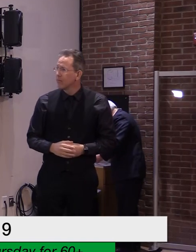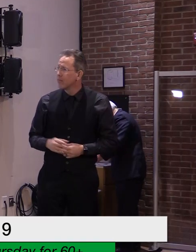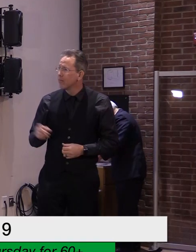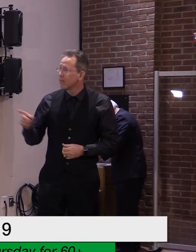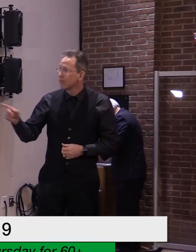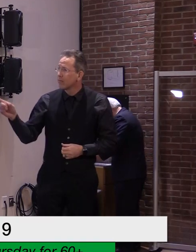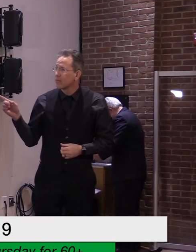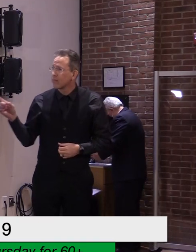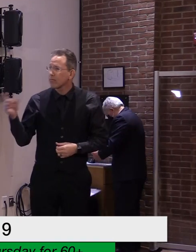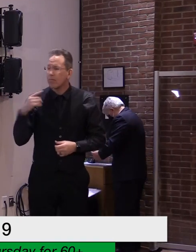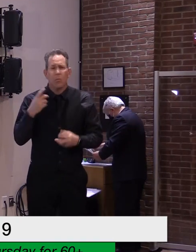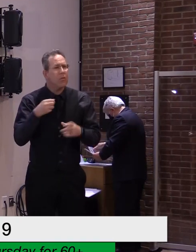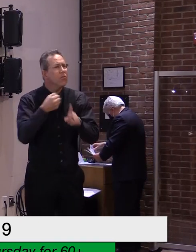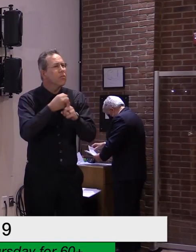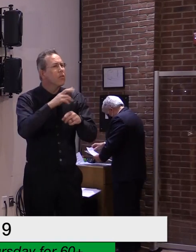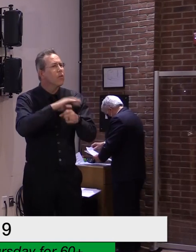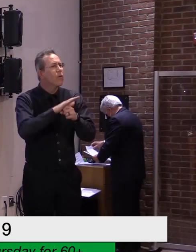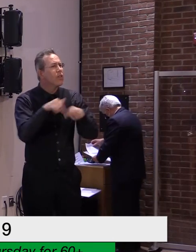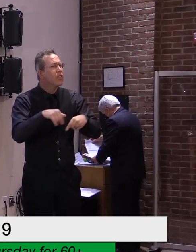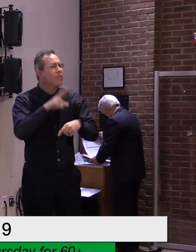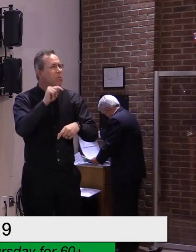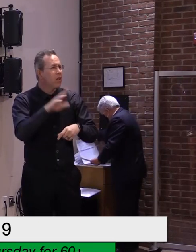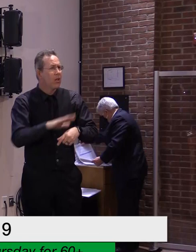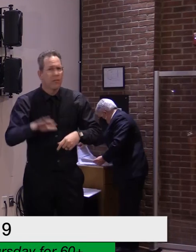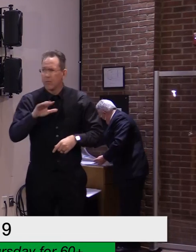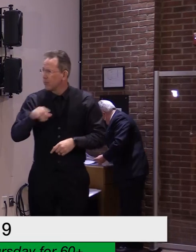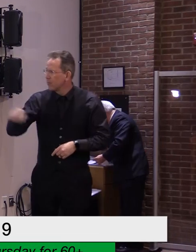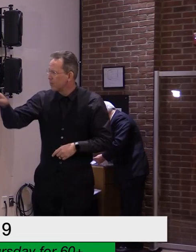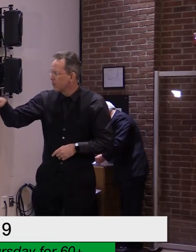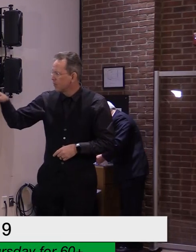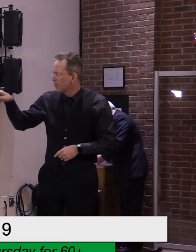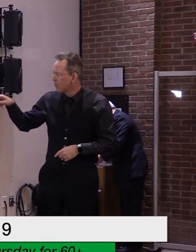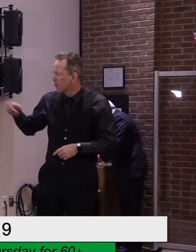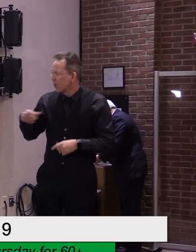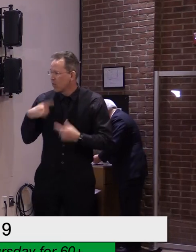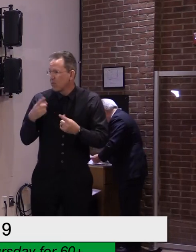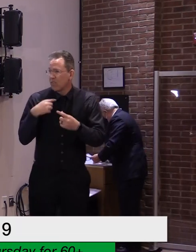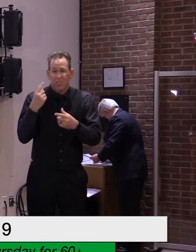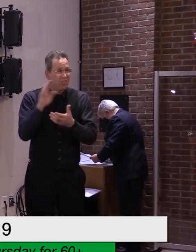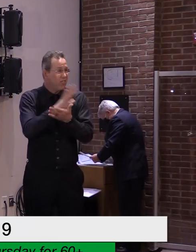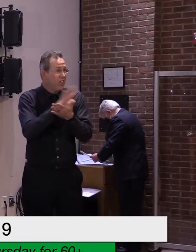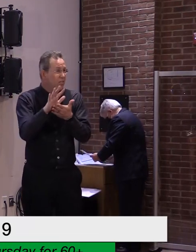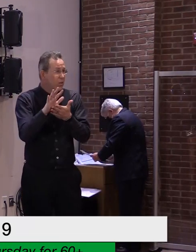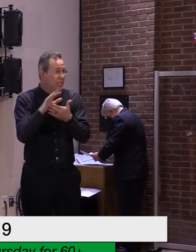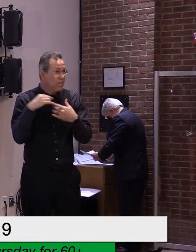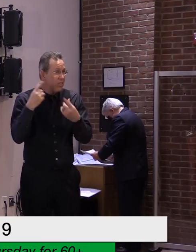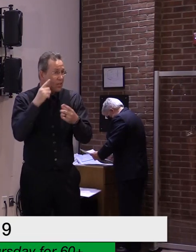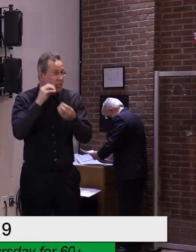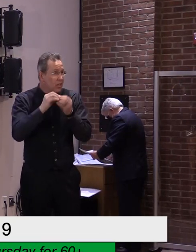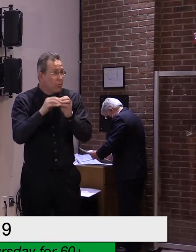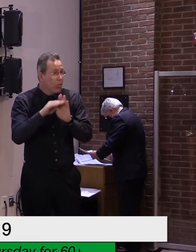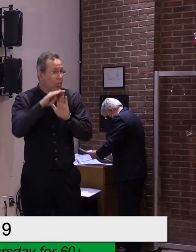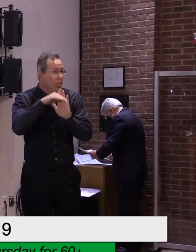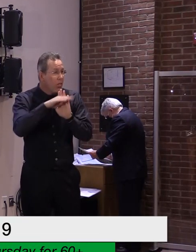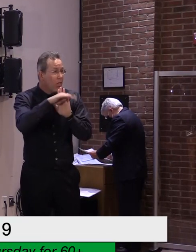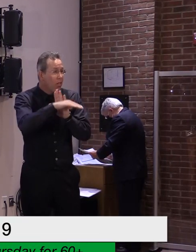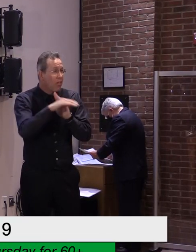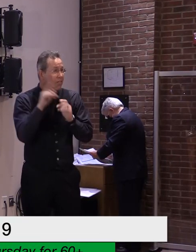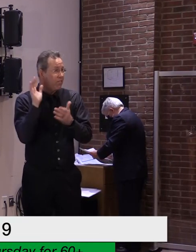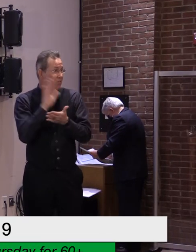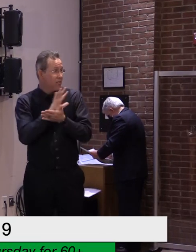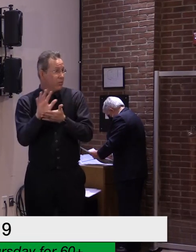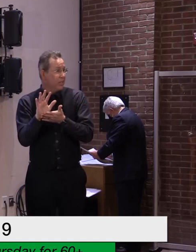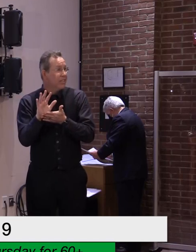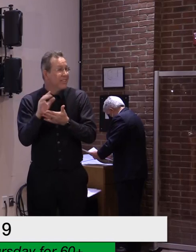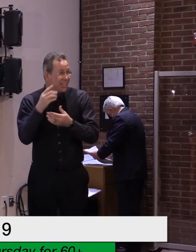the last week's total. But again, as you can see, looking a little bit further back at the last 5 weeks on a 14-day